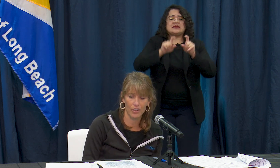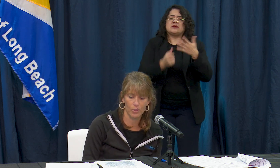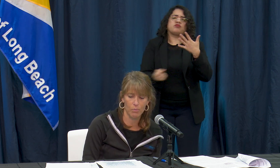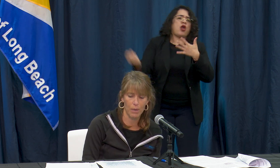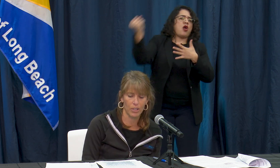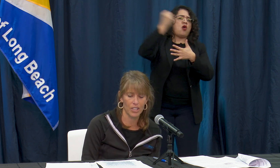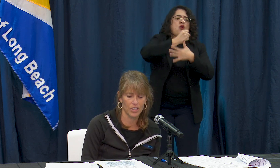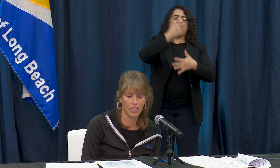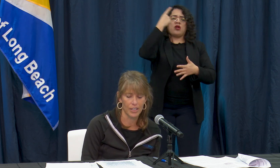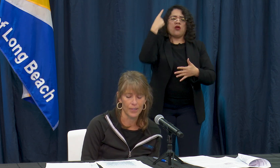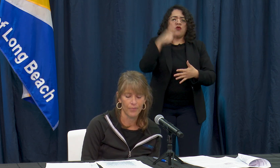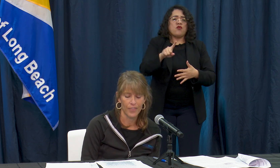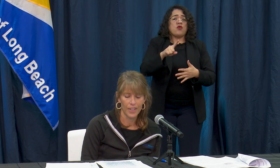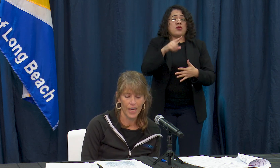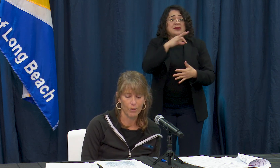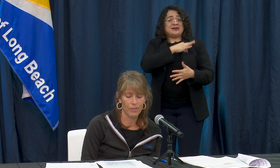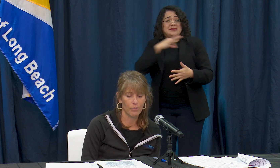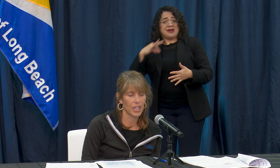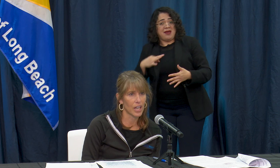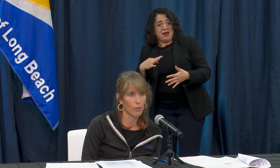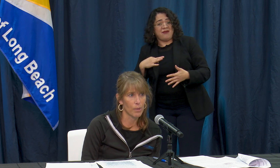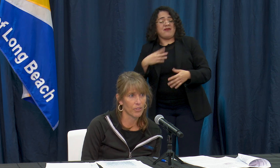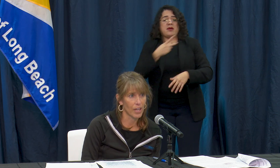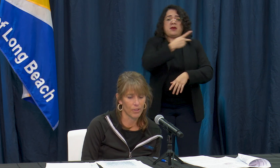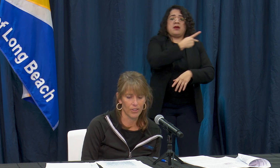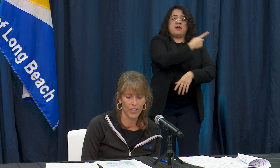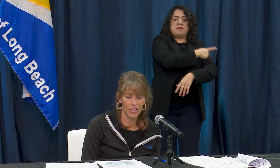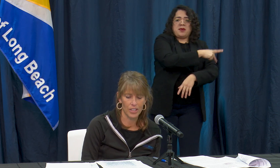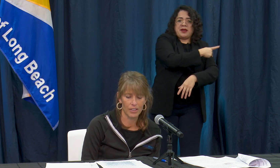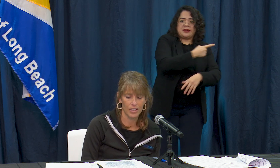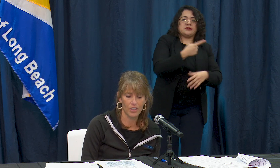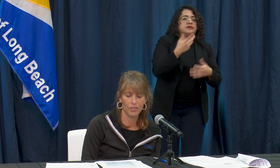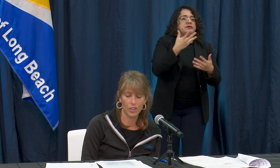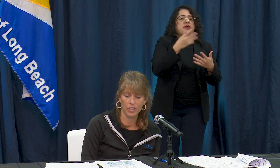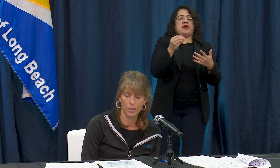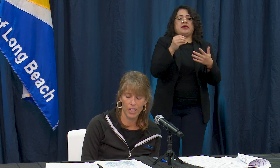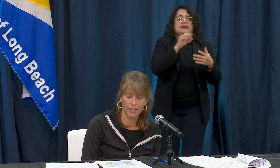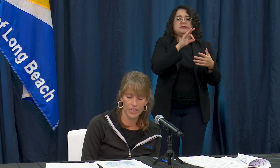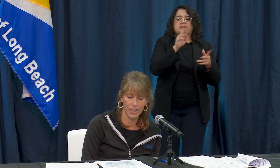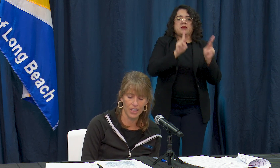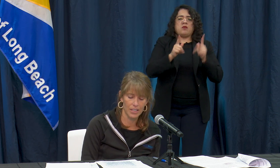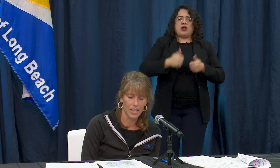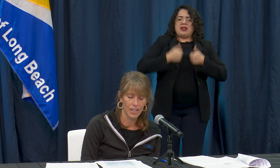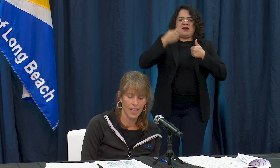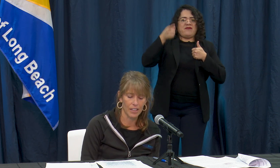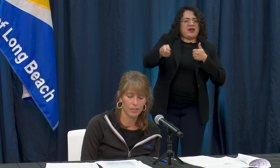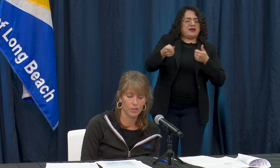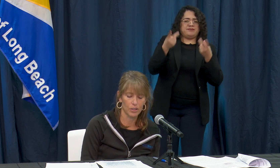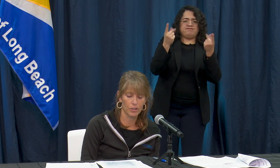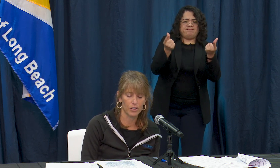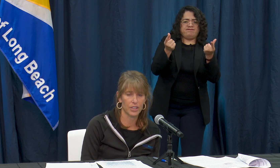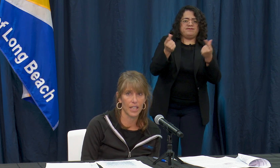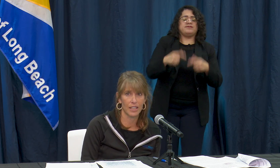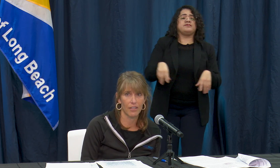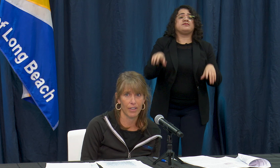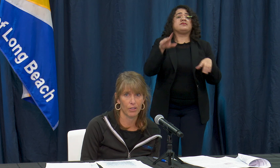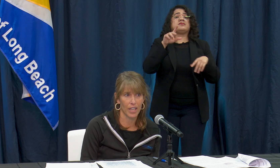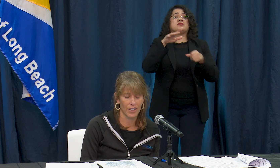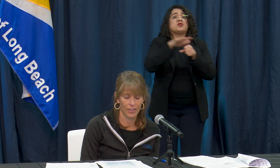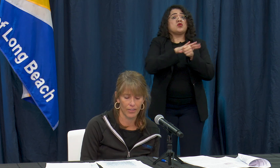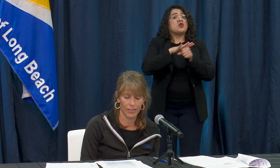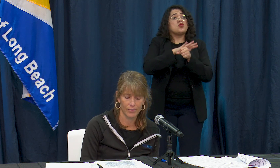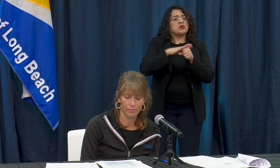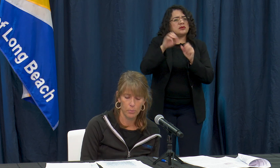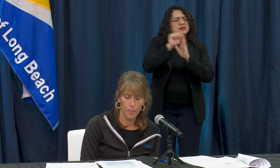of this highest risk population. And we've updated our website with the section just for long-term care facilities that includes local, state, and